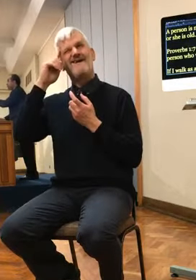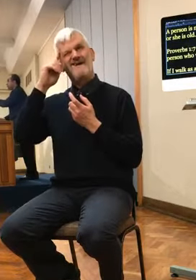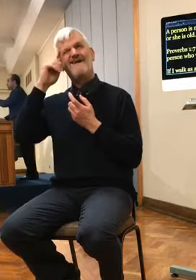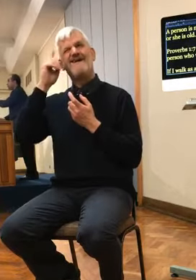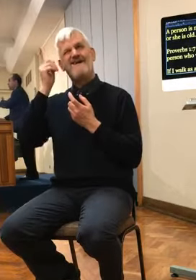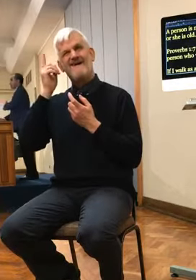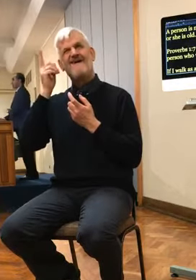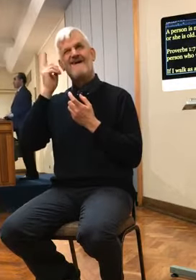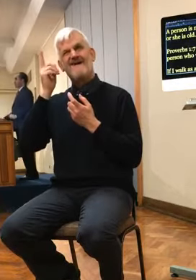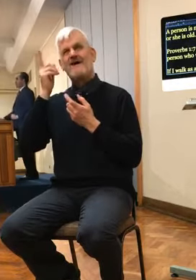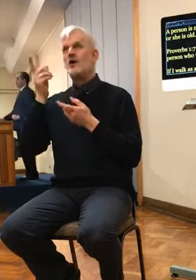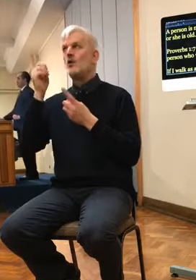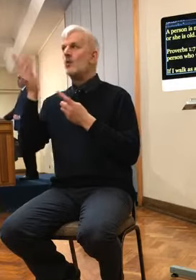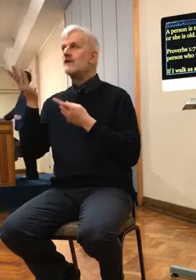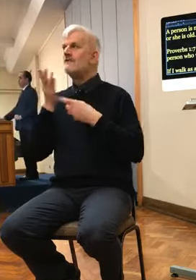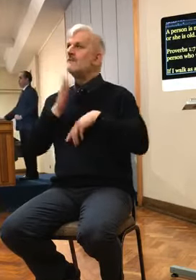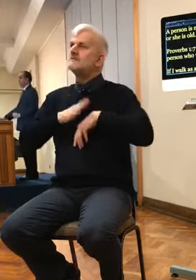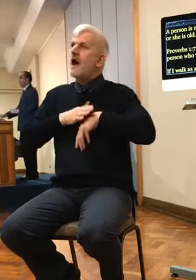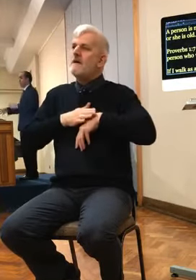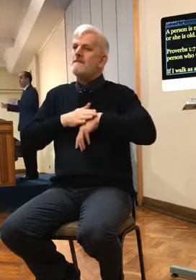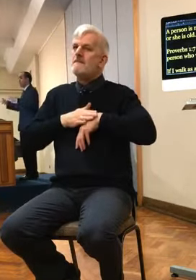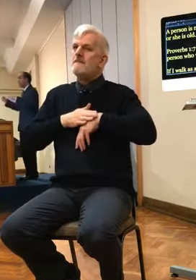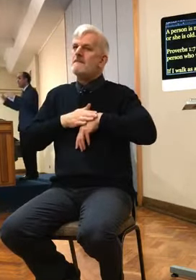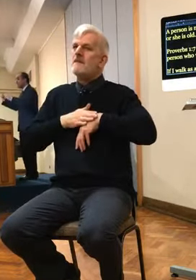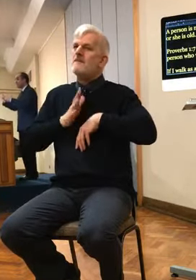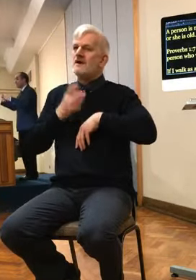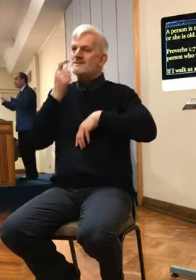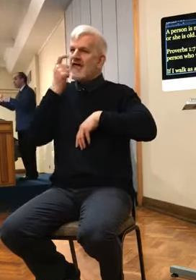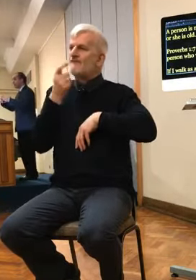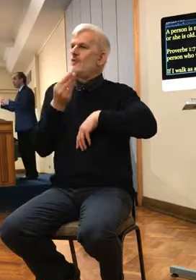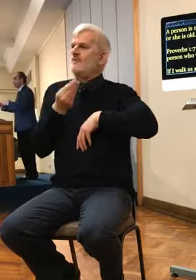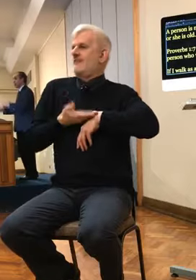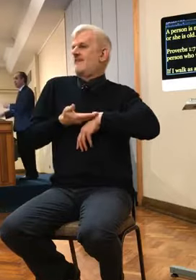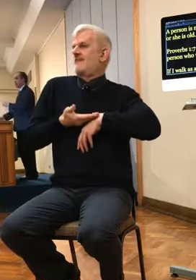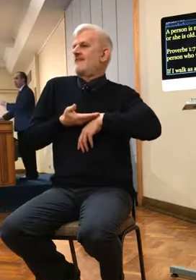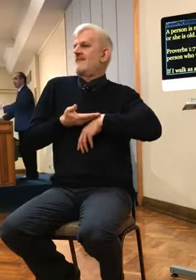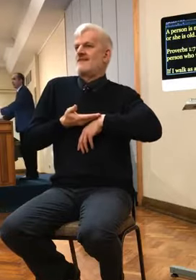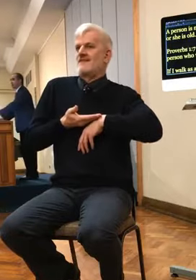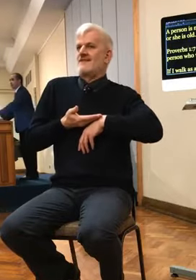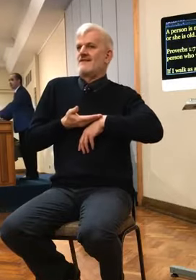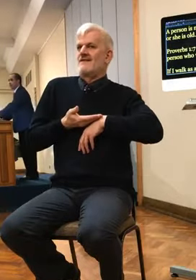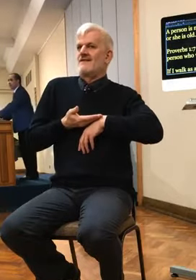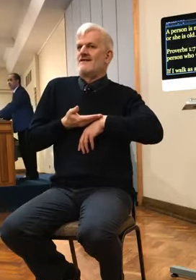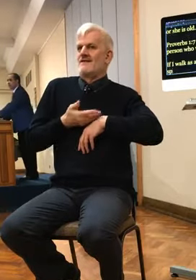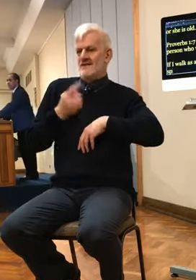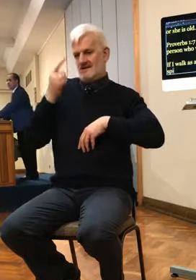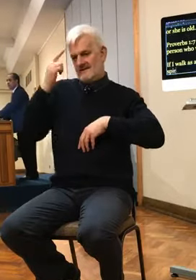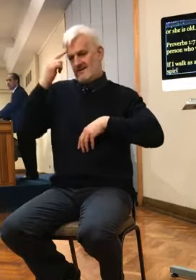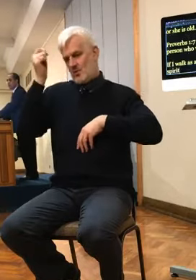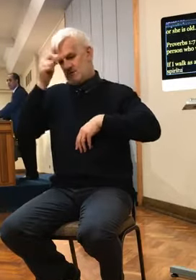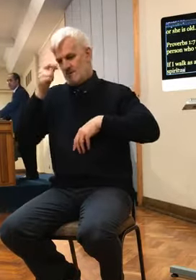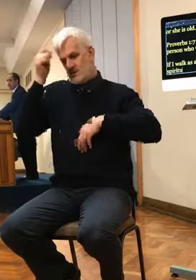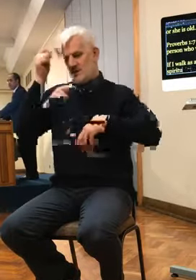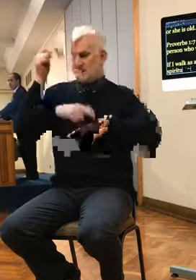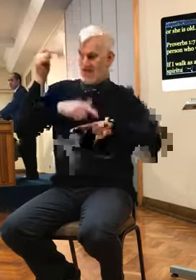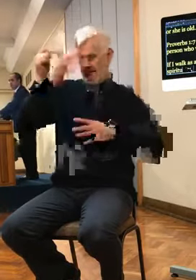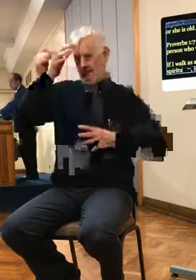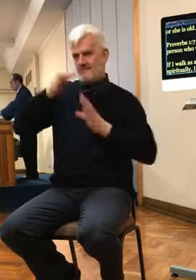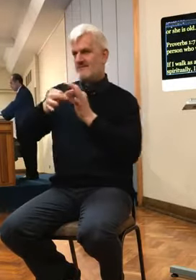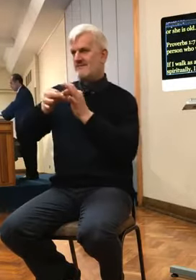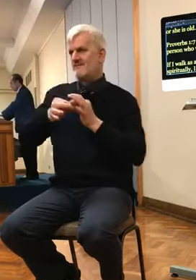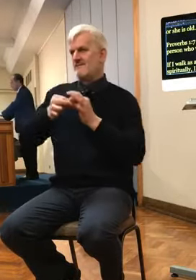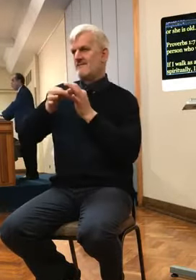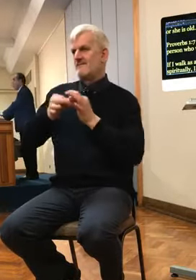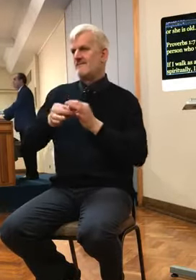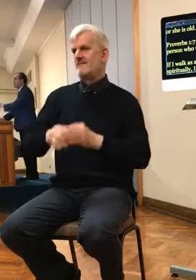the time God has given you. So they are interconnected. And why I'm spending time on this one verse,